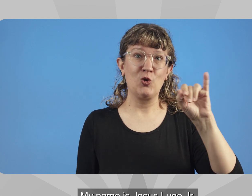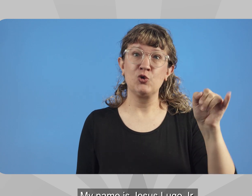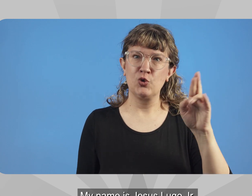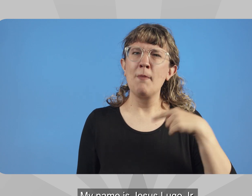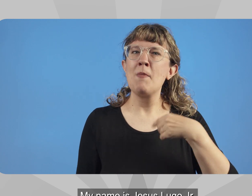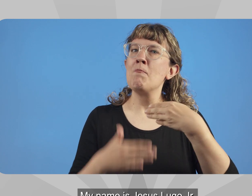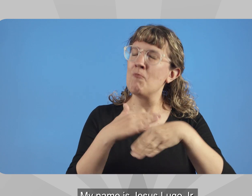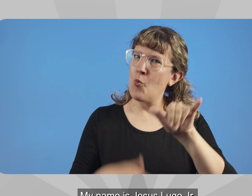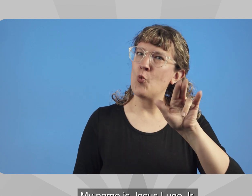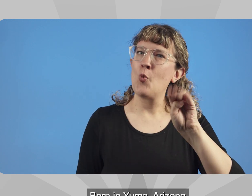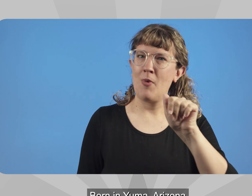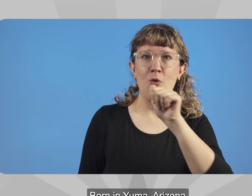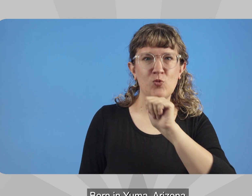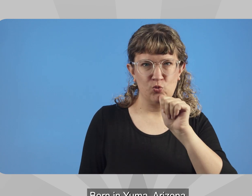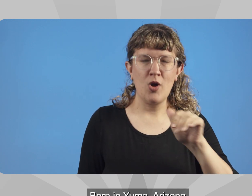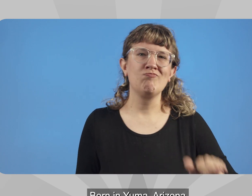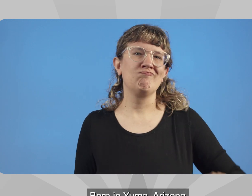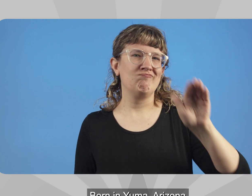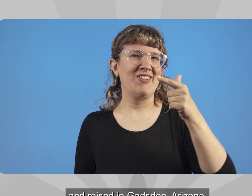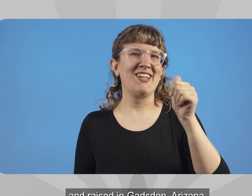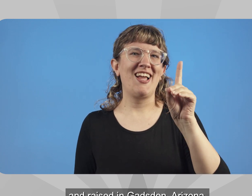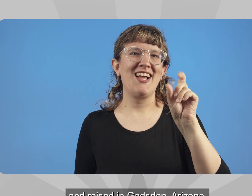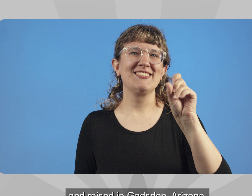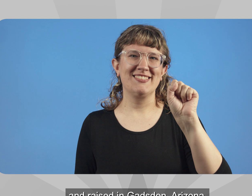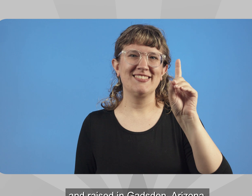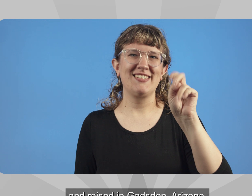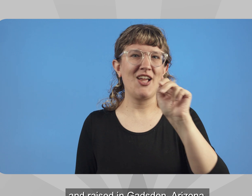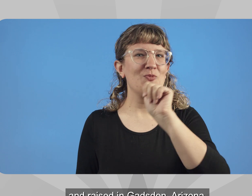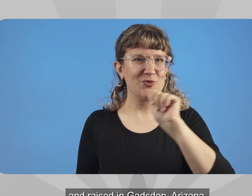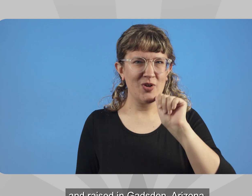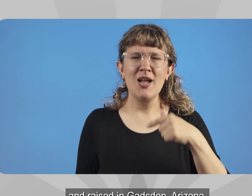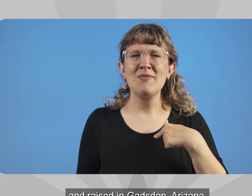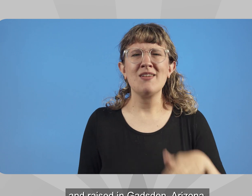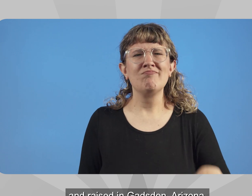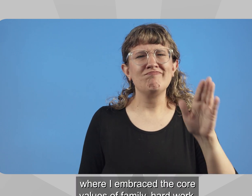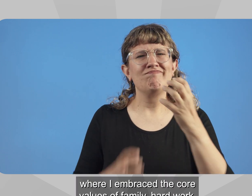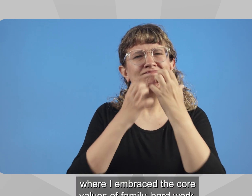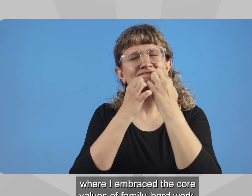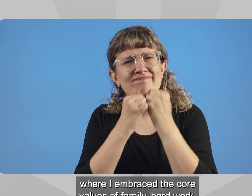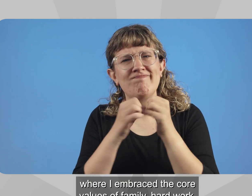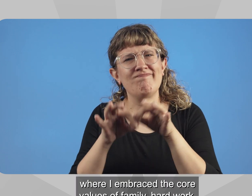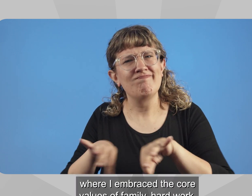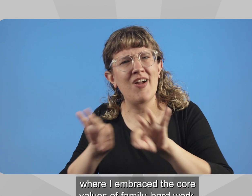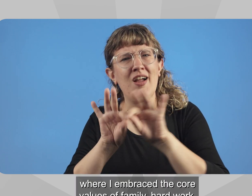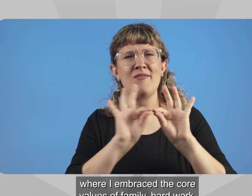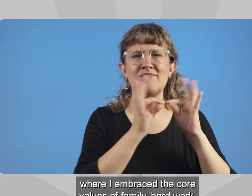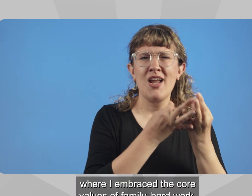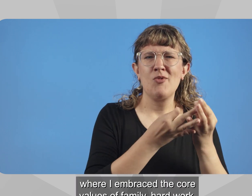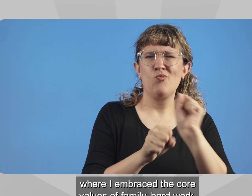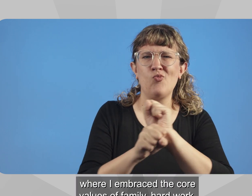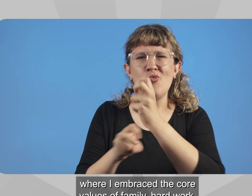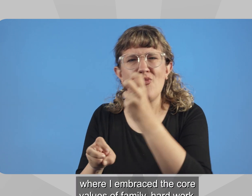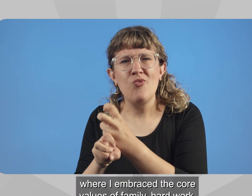is Jesus Lugo, Jr., born in Yuma, Arizona, and raised in Gadsden, Arizona, where I embraced the core values